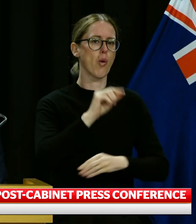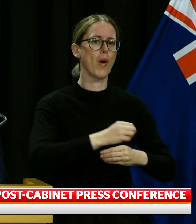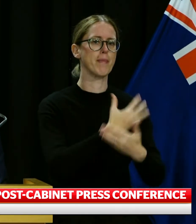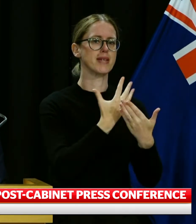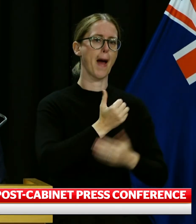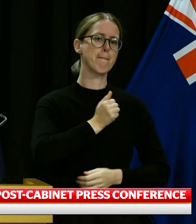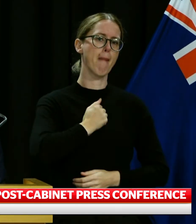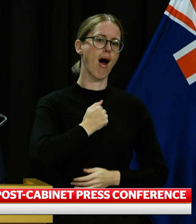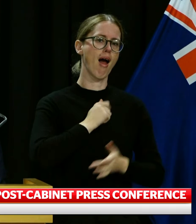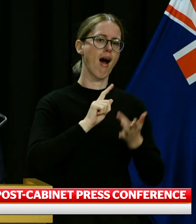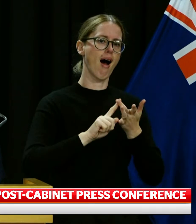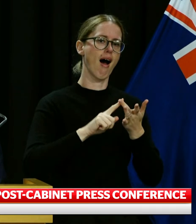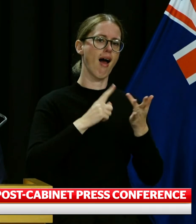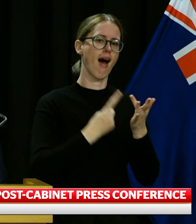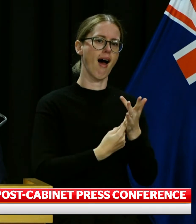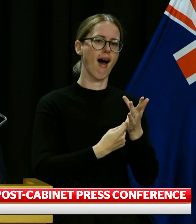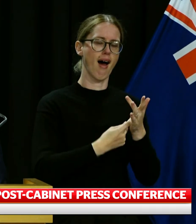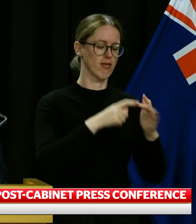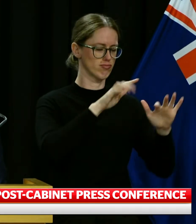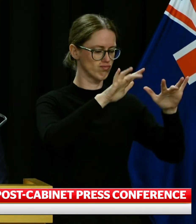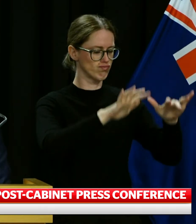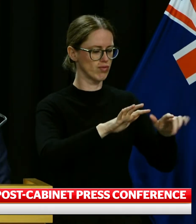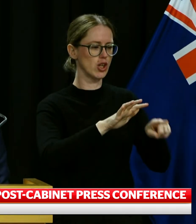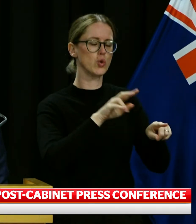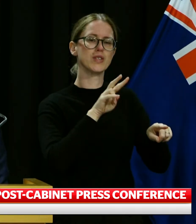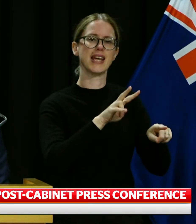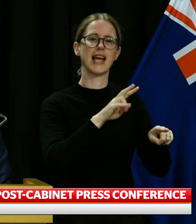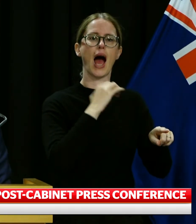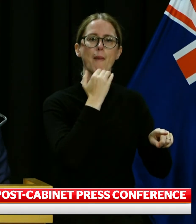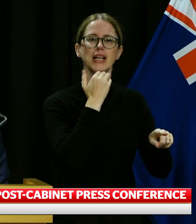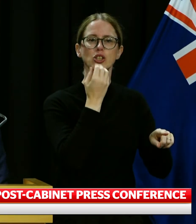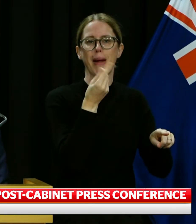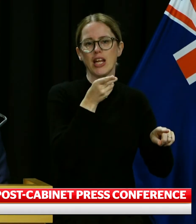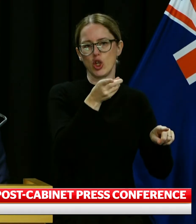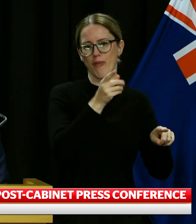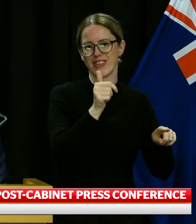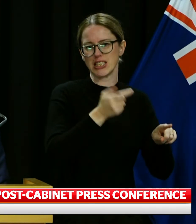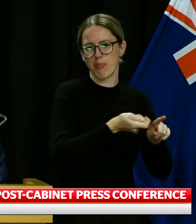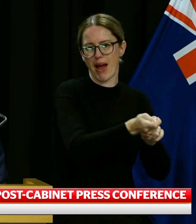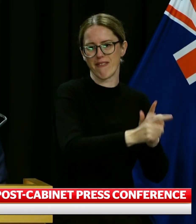the MyIR website at any time. How significant